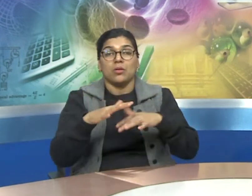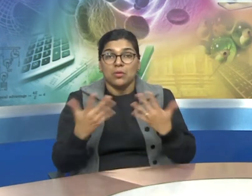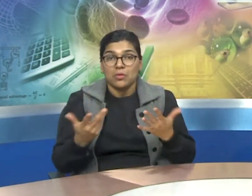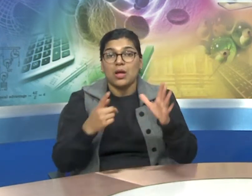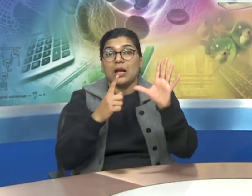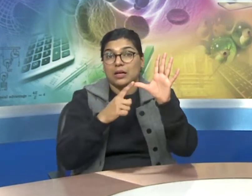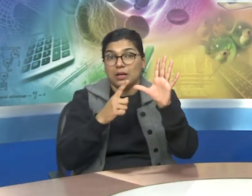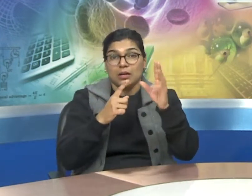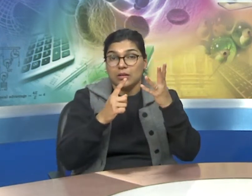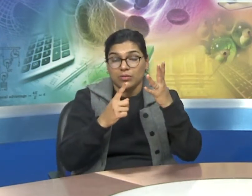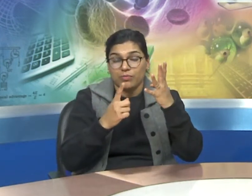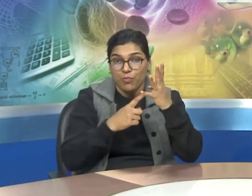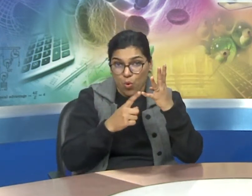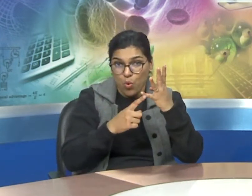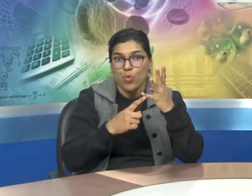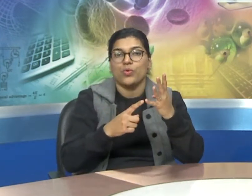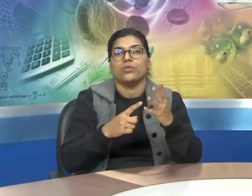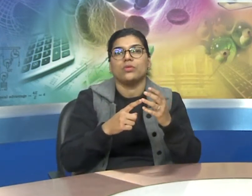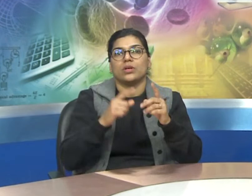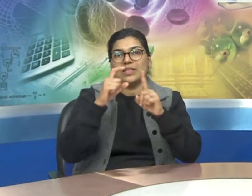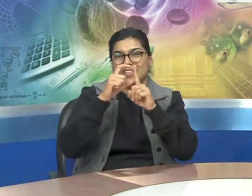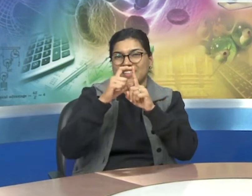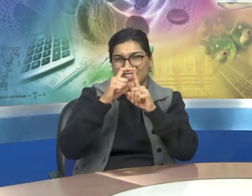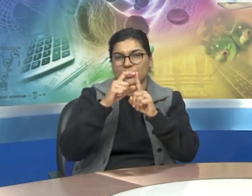Option C, table slide.